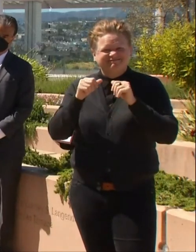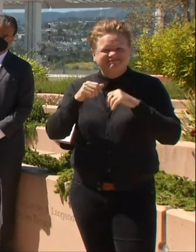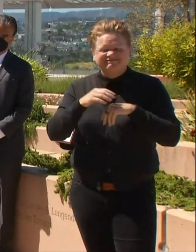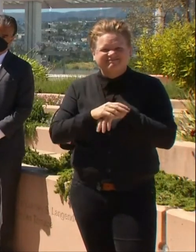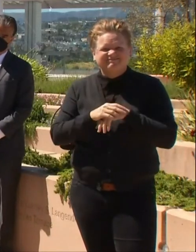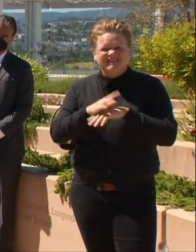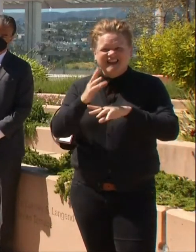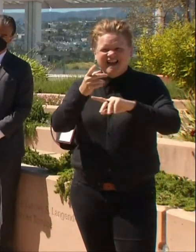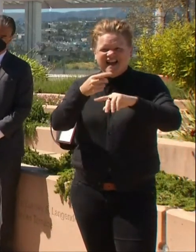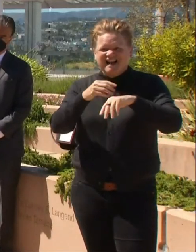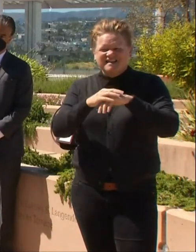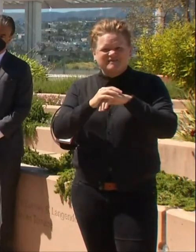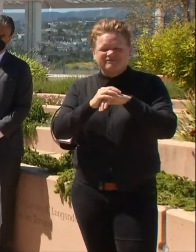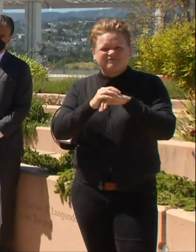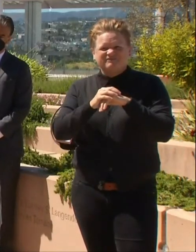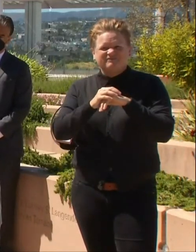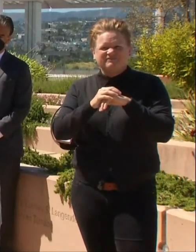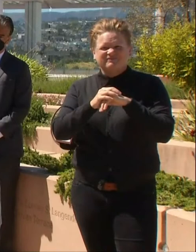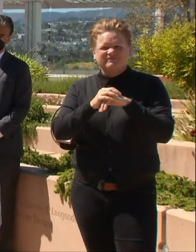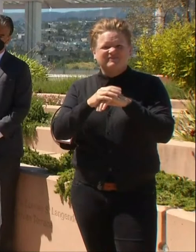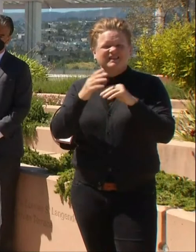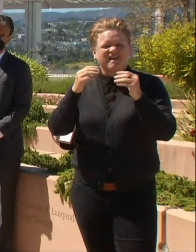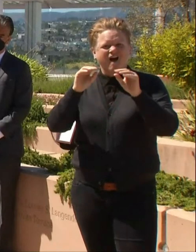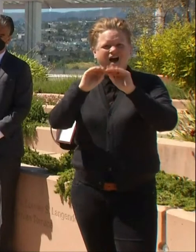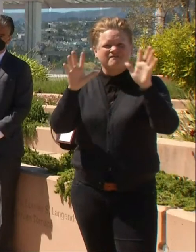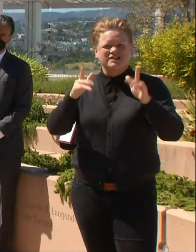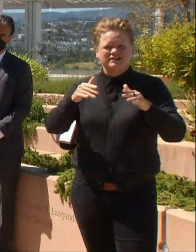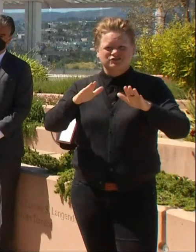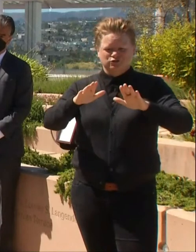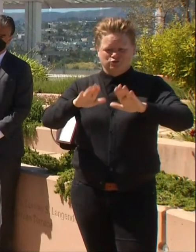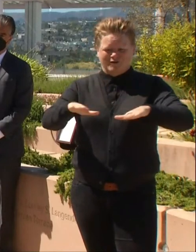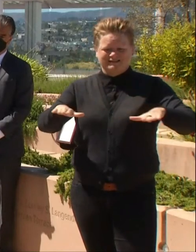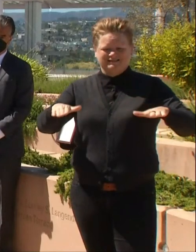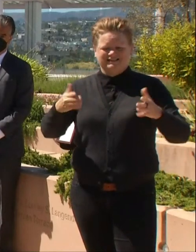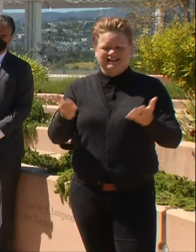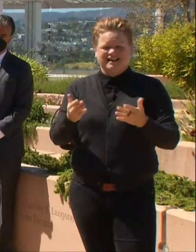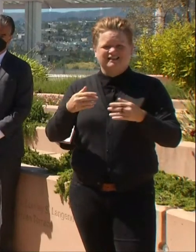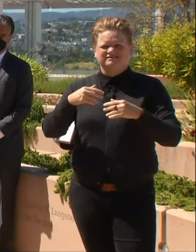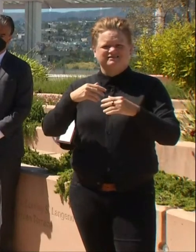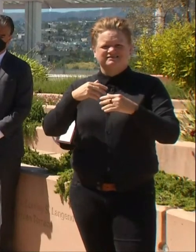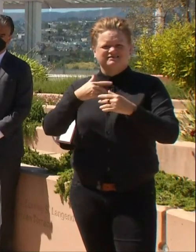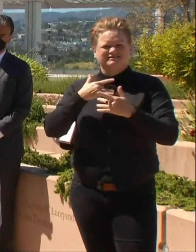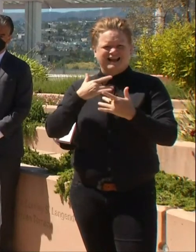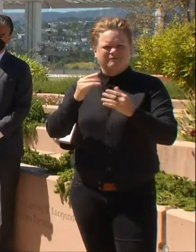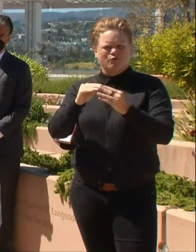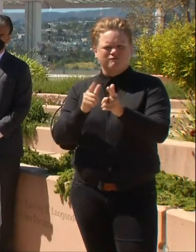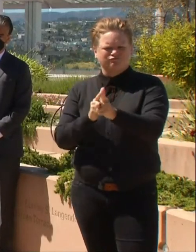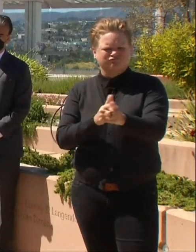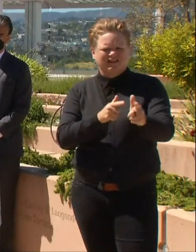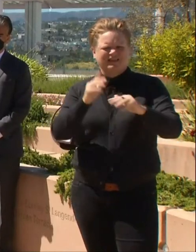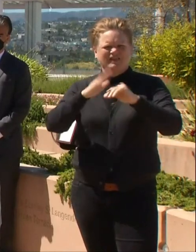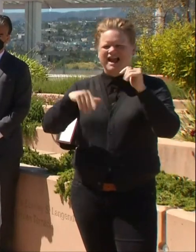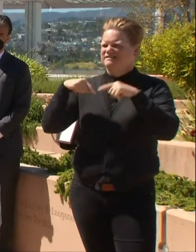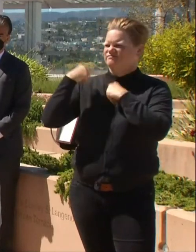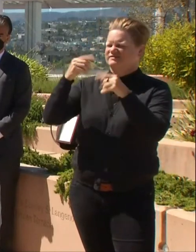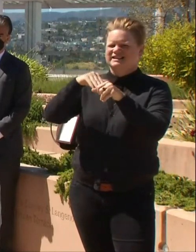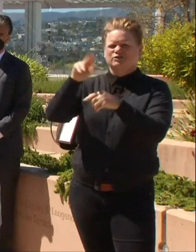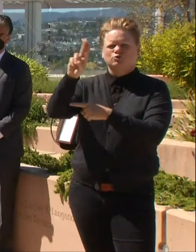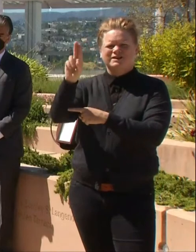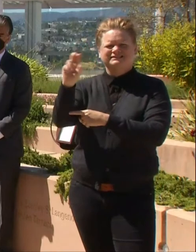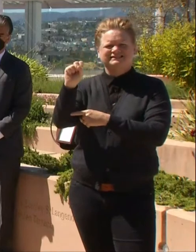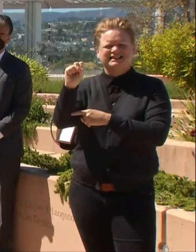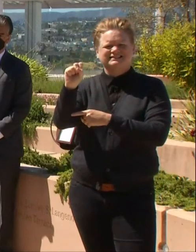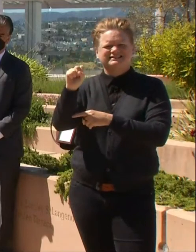death as the national average. If the rest of the country had the same gun death rate as California,